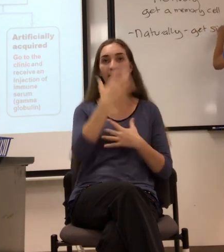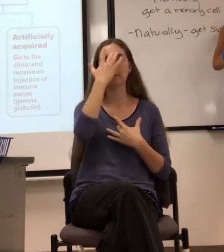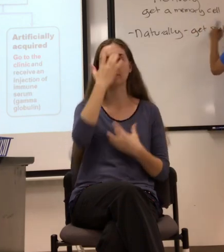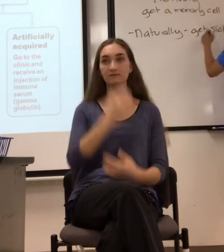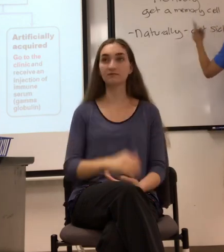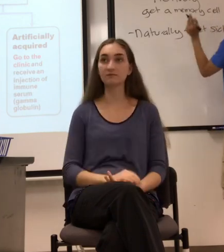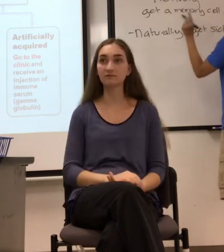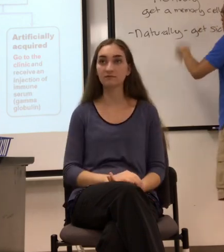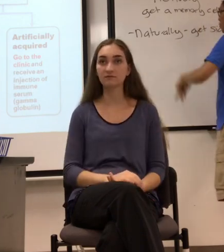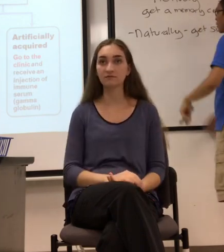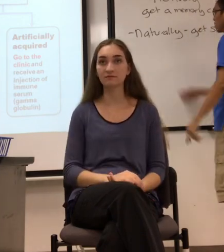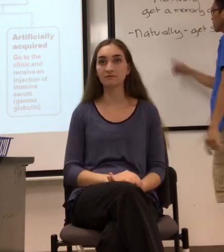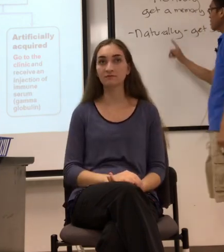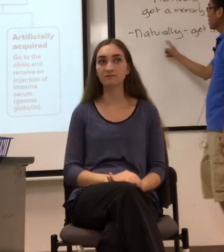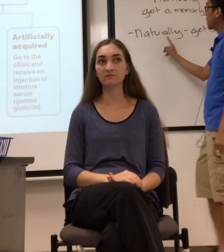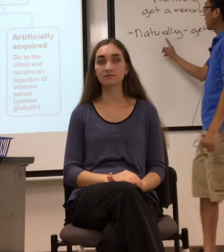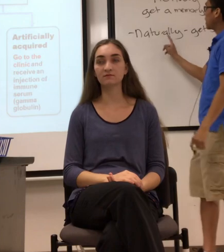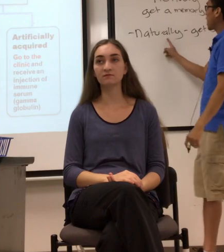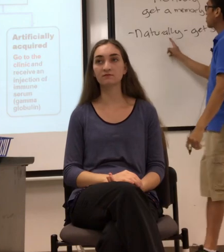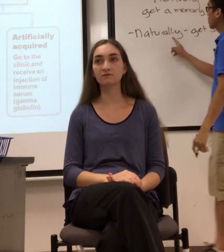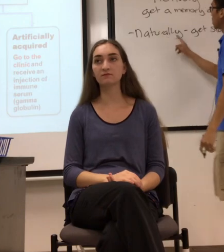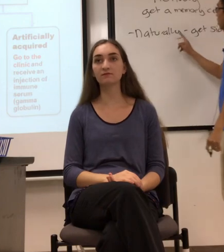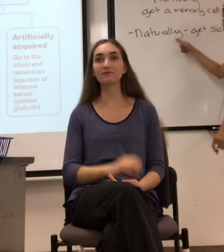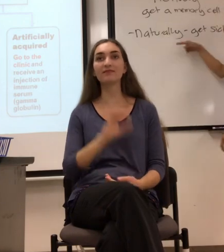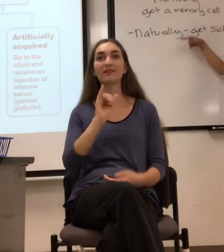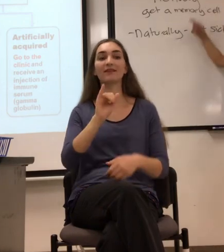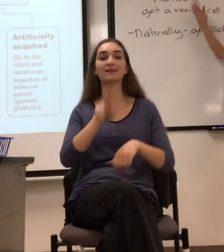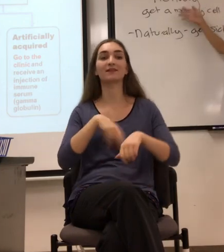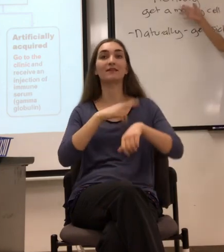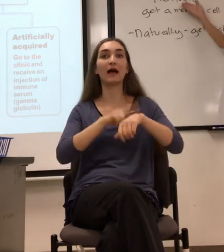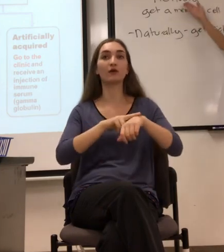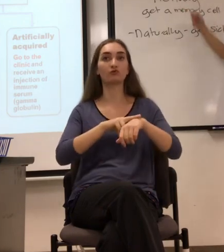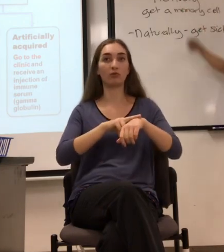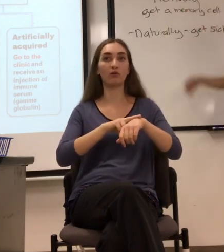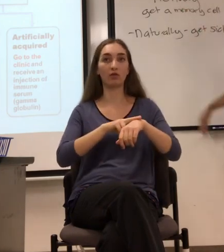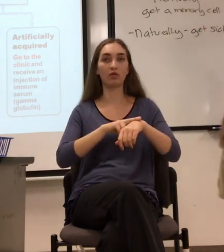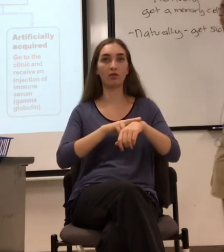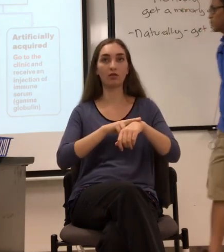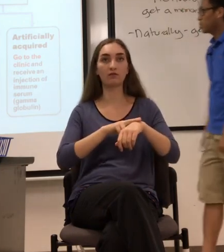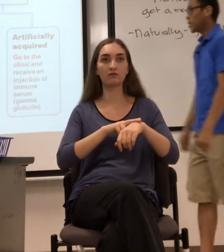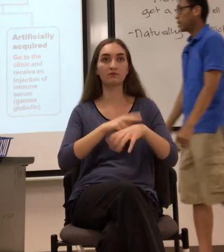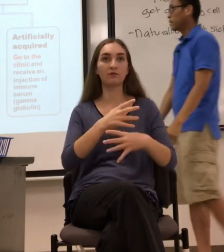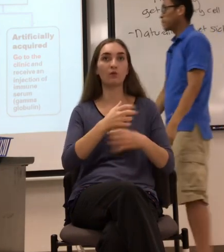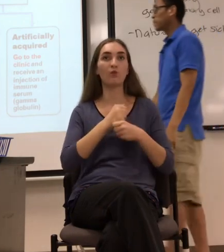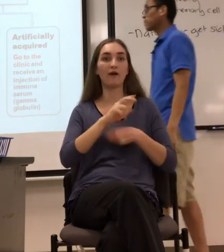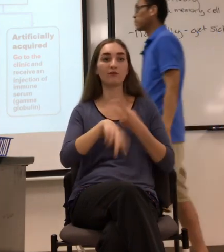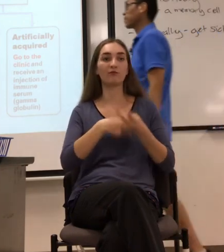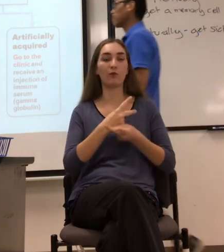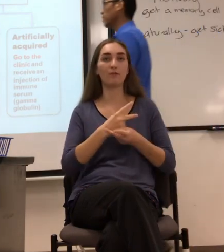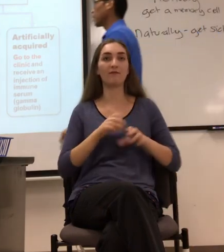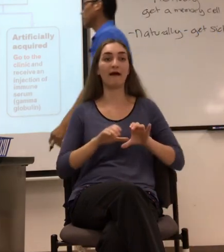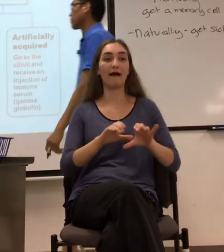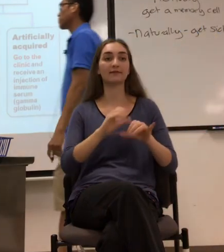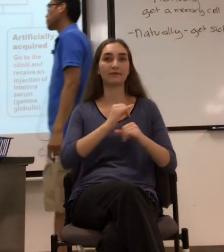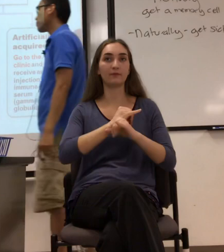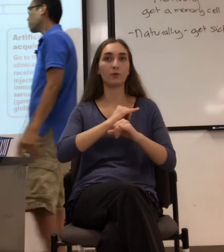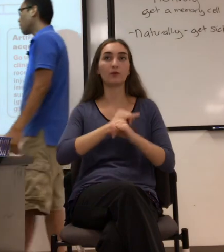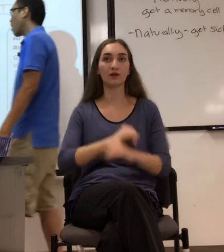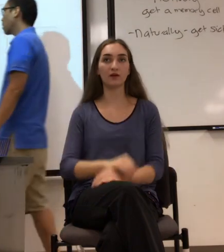Yeah, so just getting sick out in the world is a naturally acquired form of active immunity.